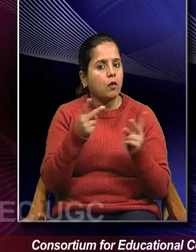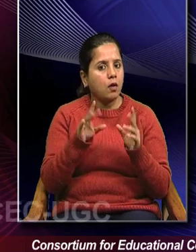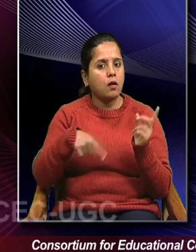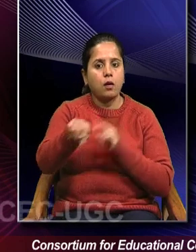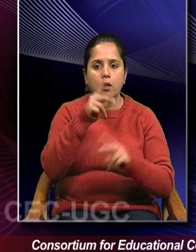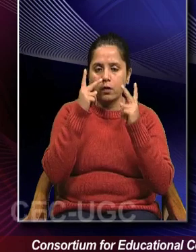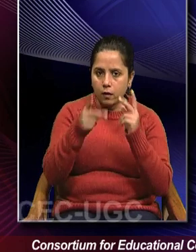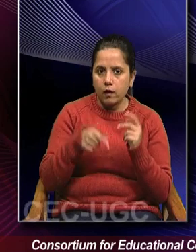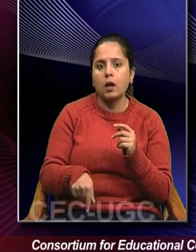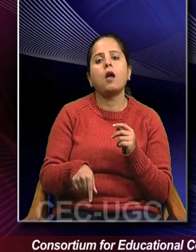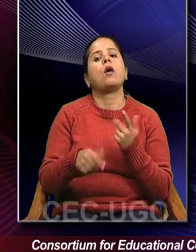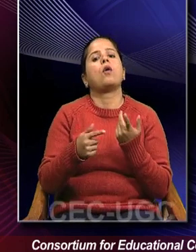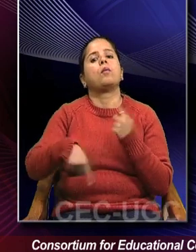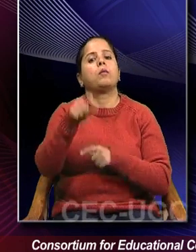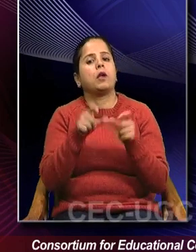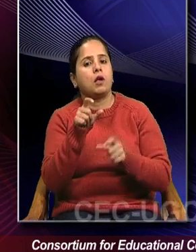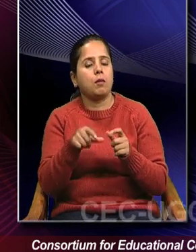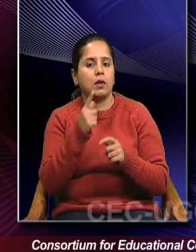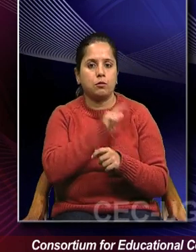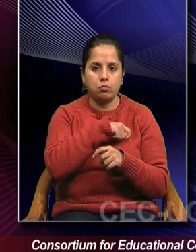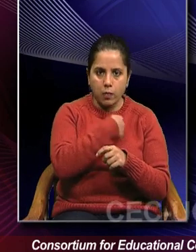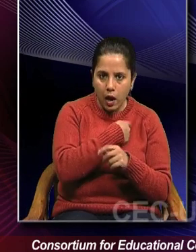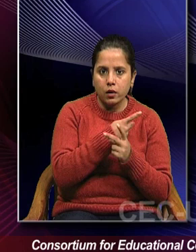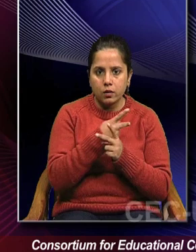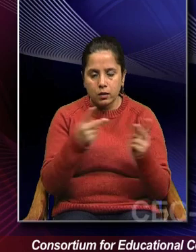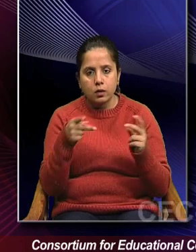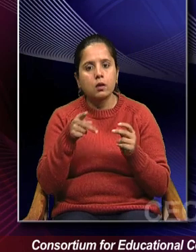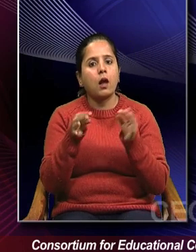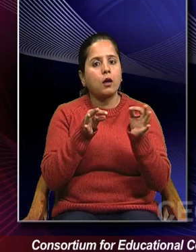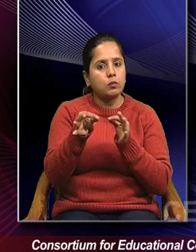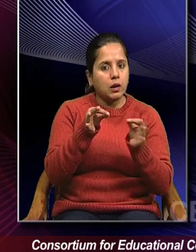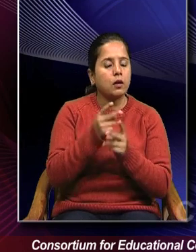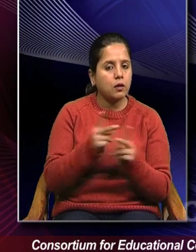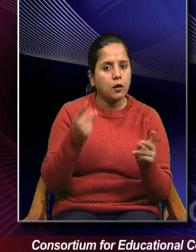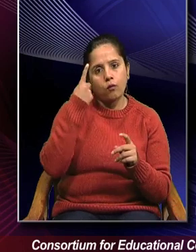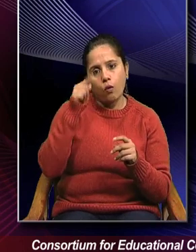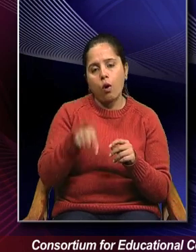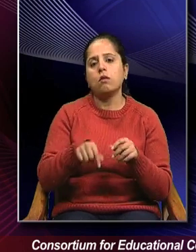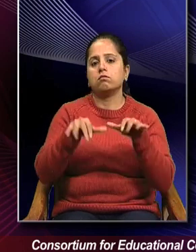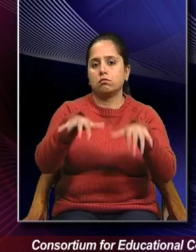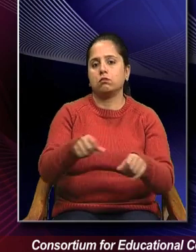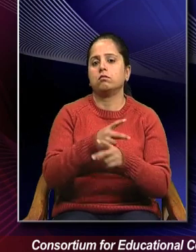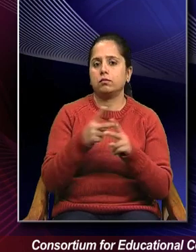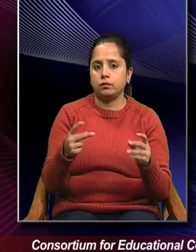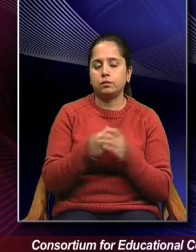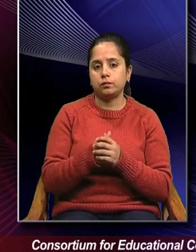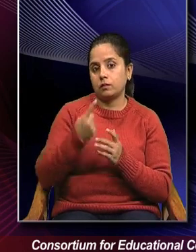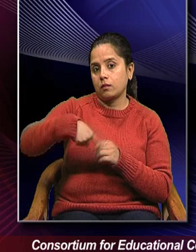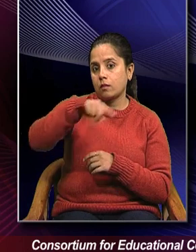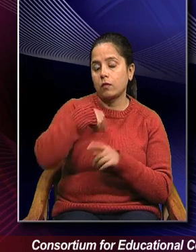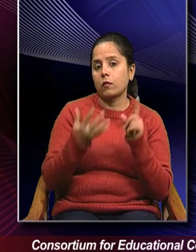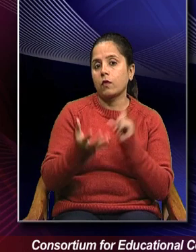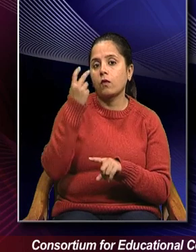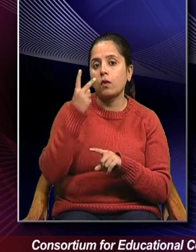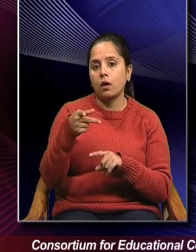view religious drive behind Spanish justification for empire. So, we find that